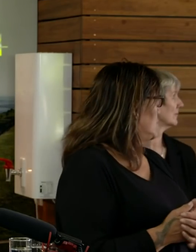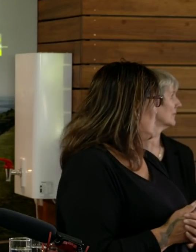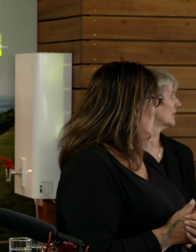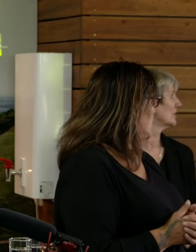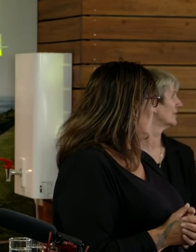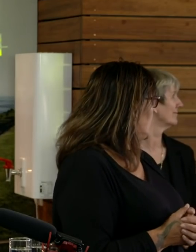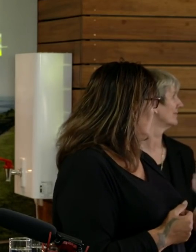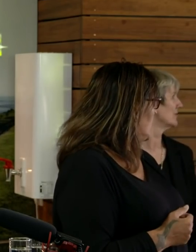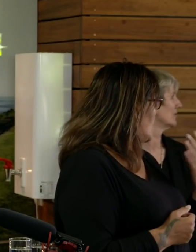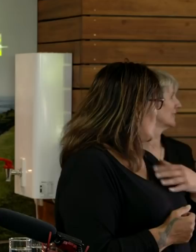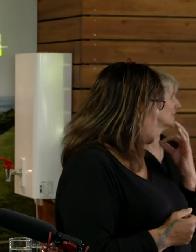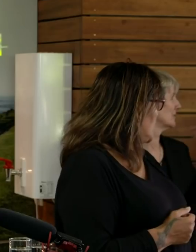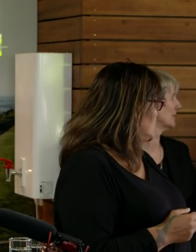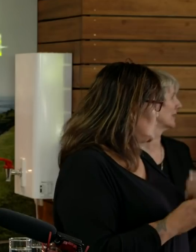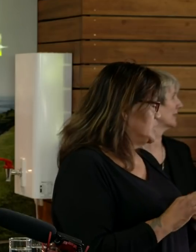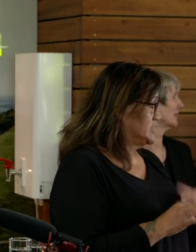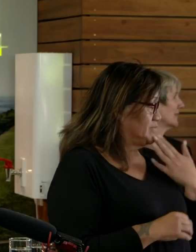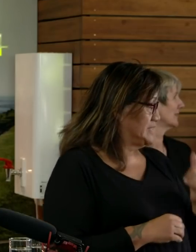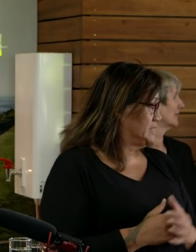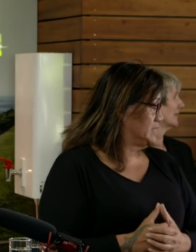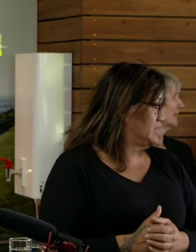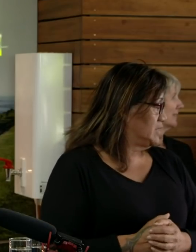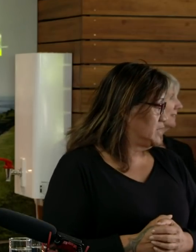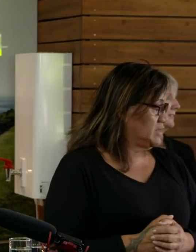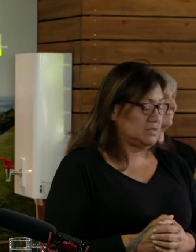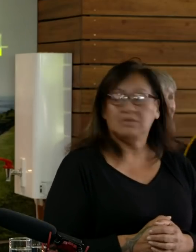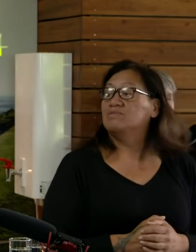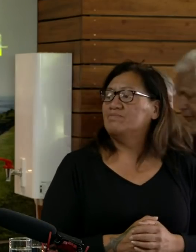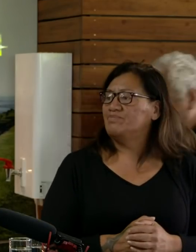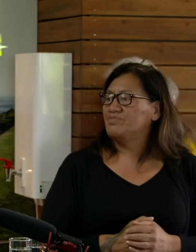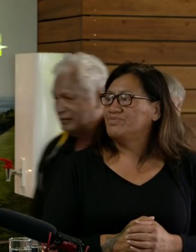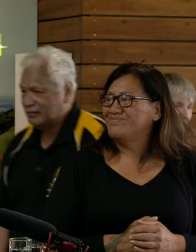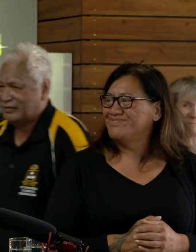to Joe, whether he wants... Joe, are you prepared to take a question?